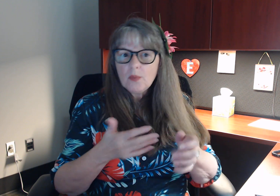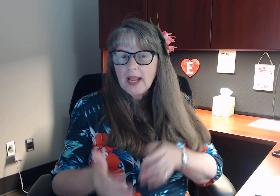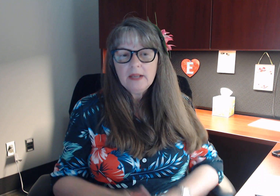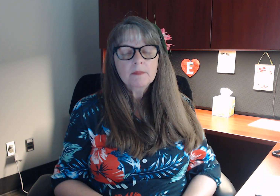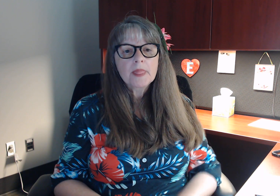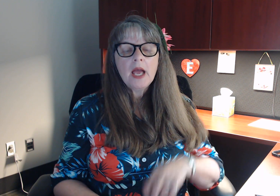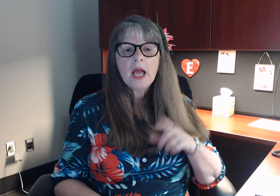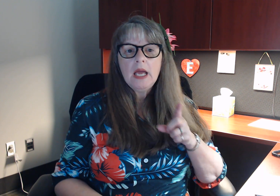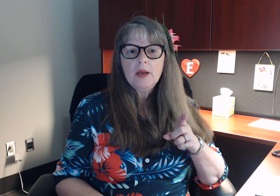Anyway,